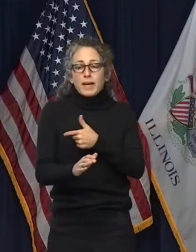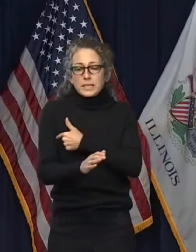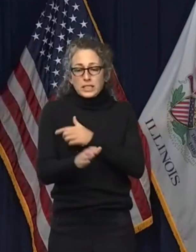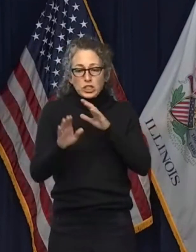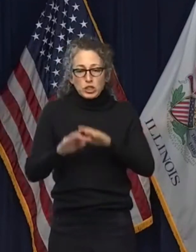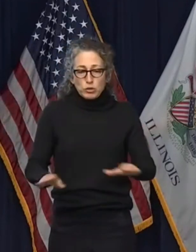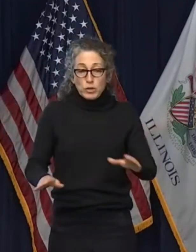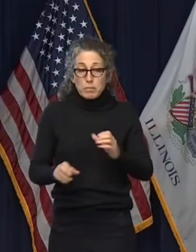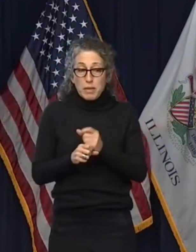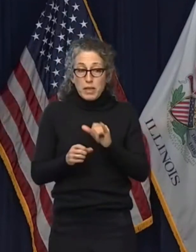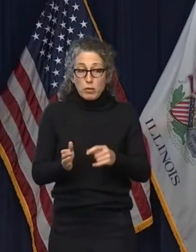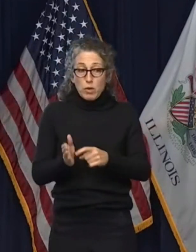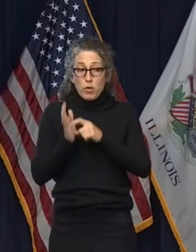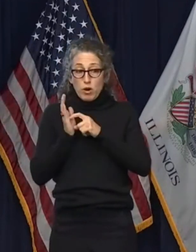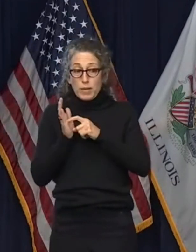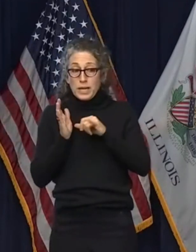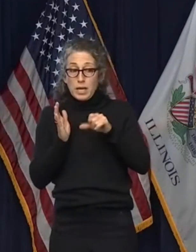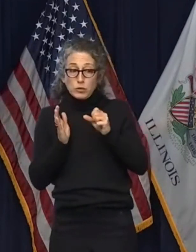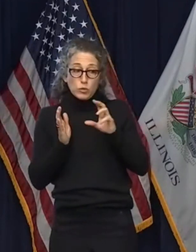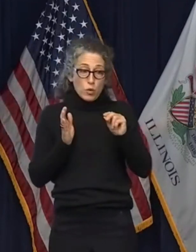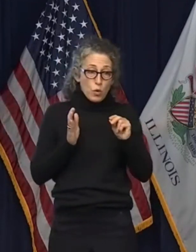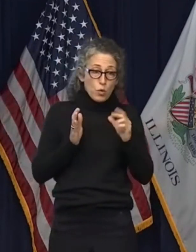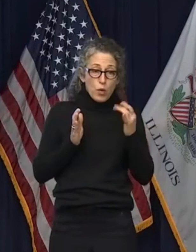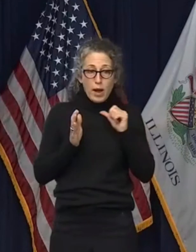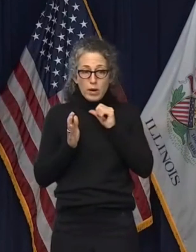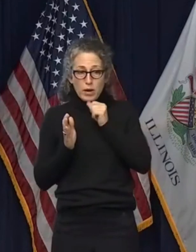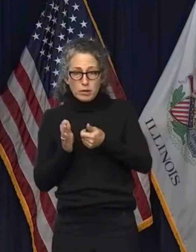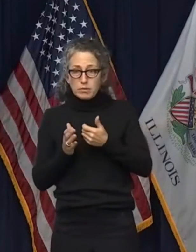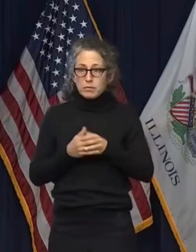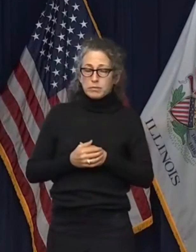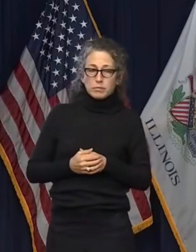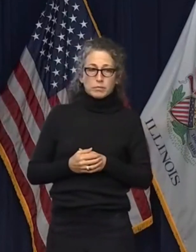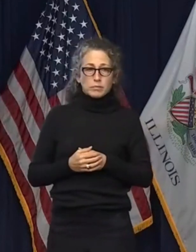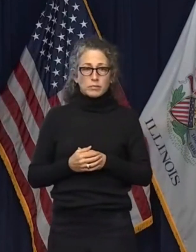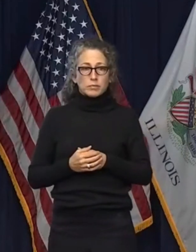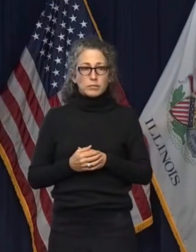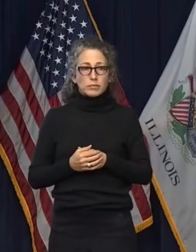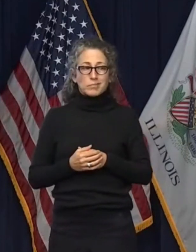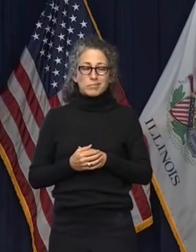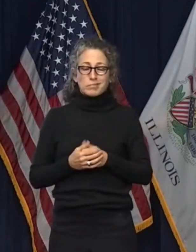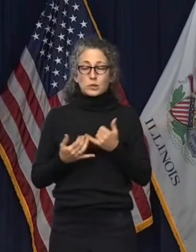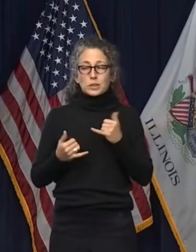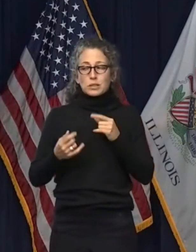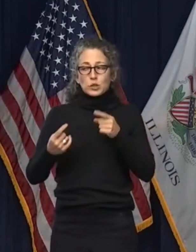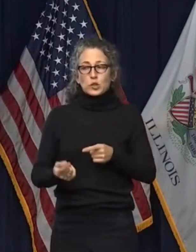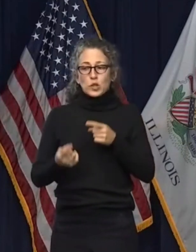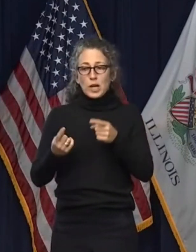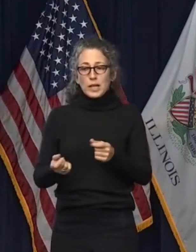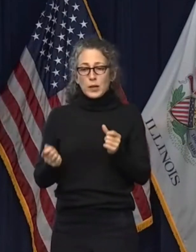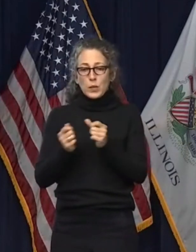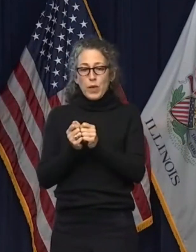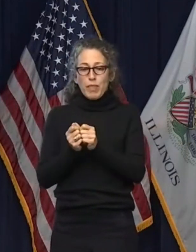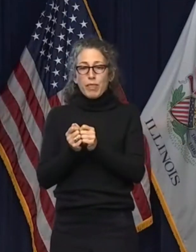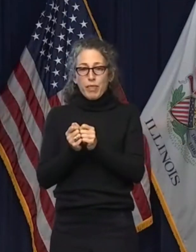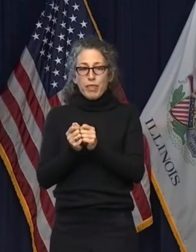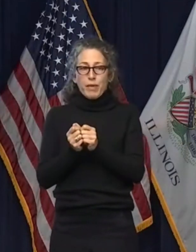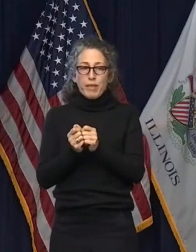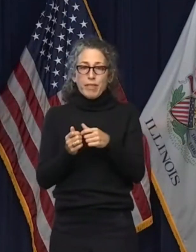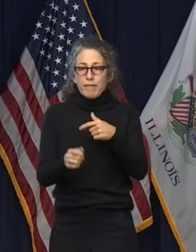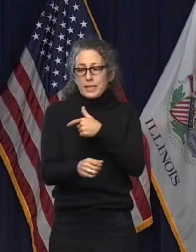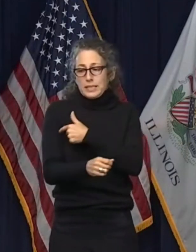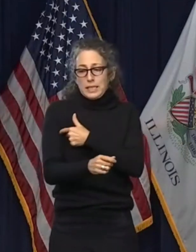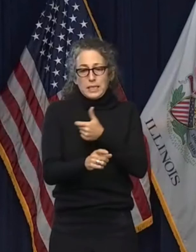at public schools? Why or why not? Yeah. So again, that's we're still struggling with getting uptake of